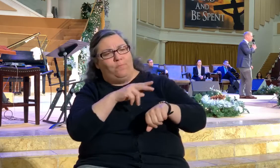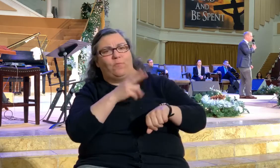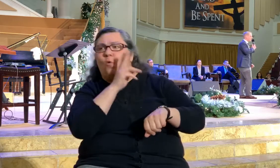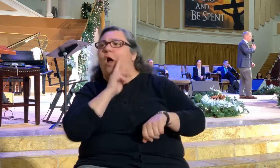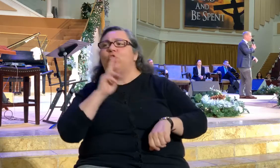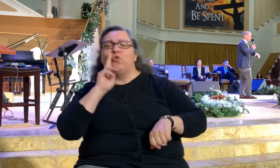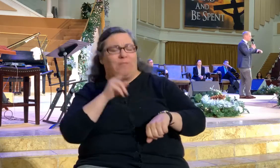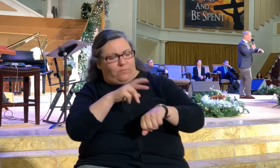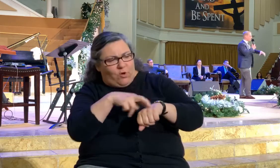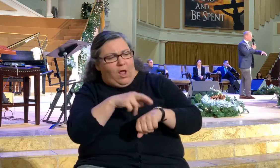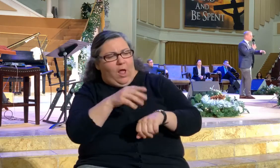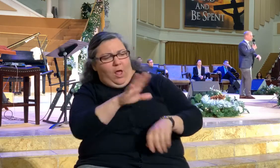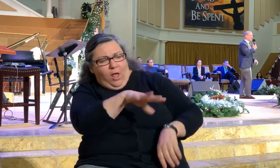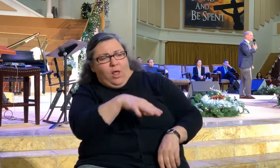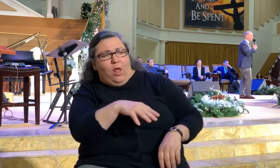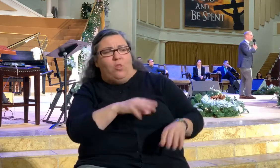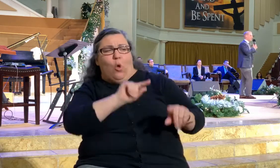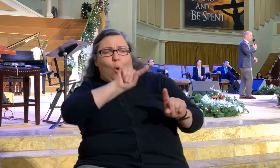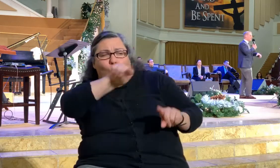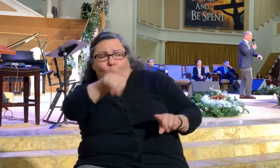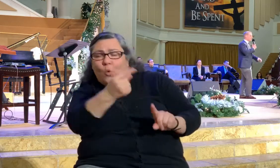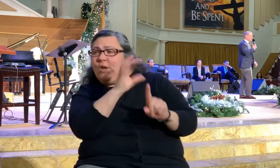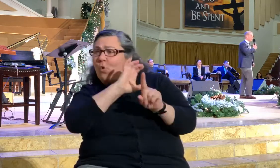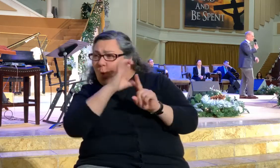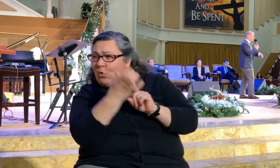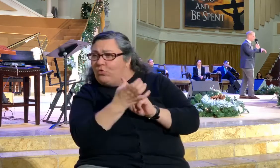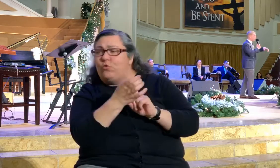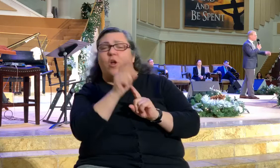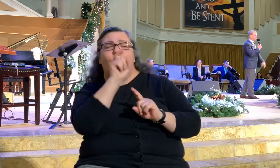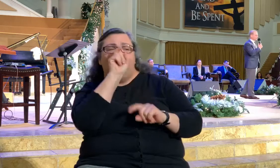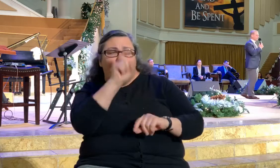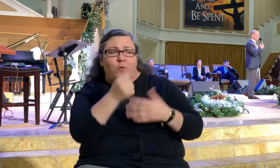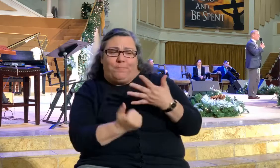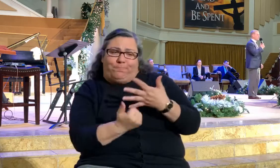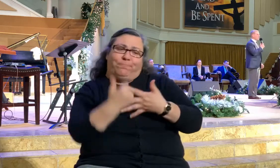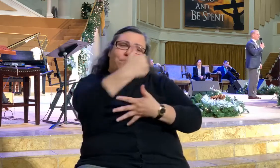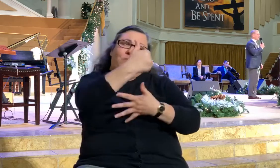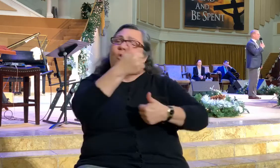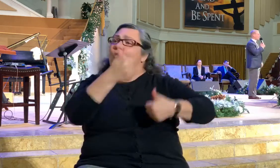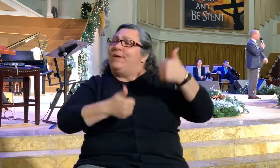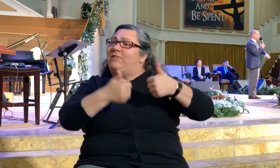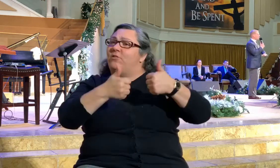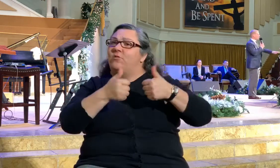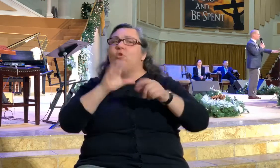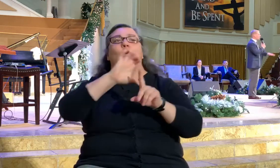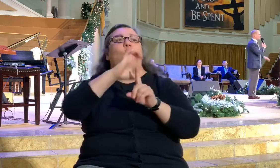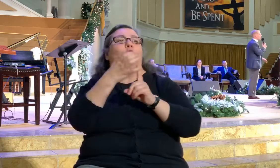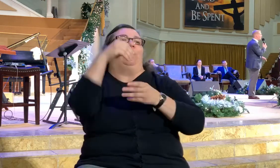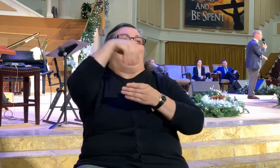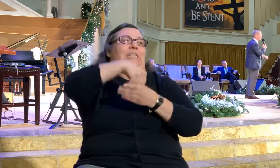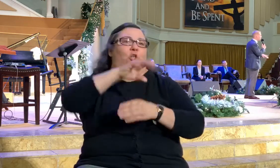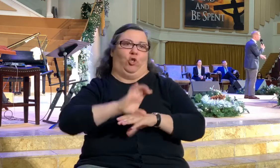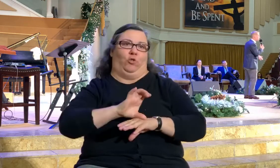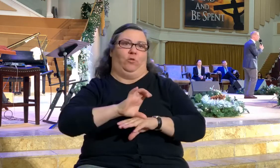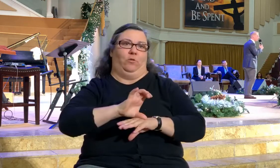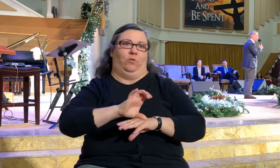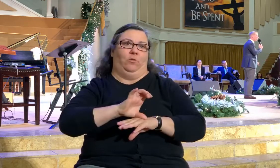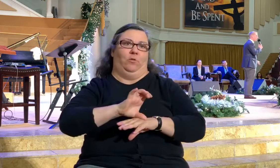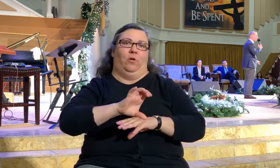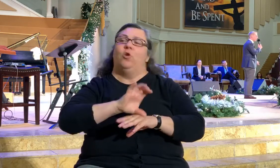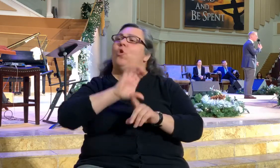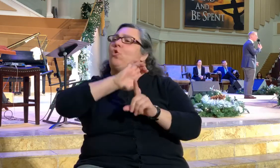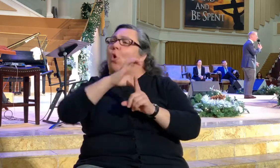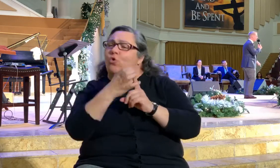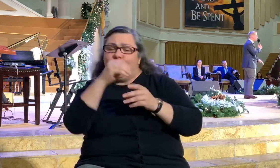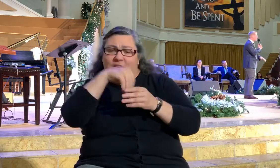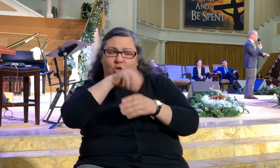culture that should take prevalence in our life when it comes to spirituality is the culture of the church. The culture of the church should never merge with the culture